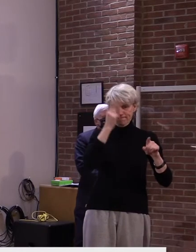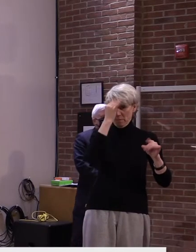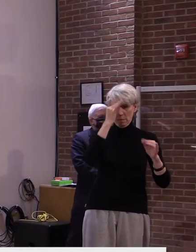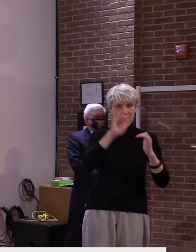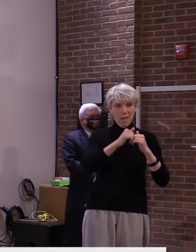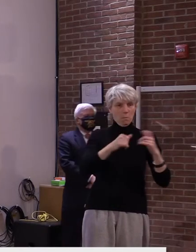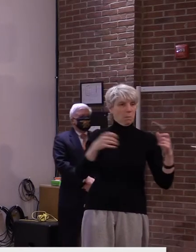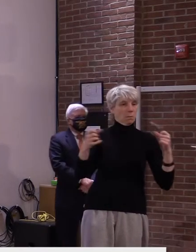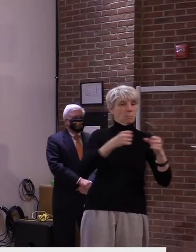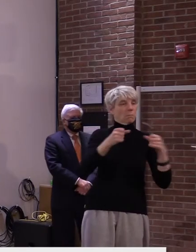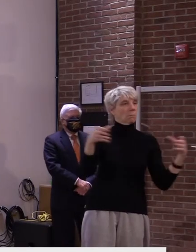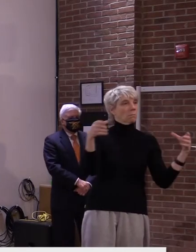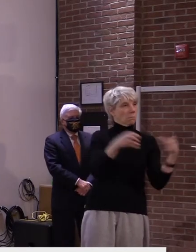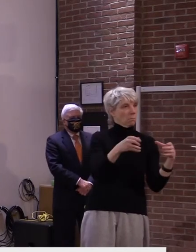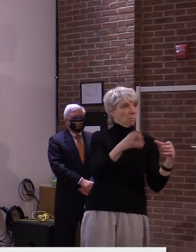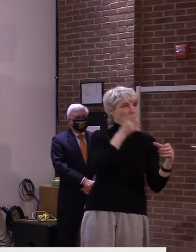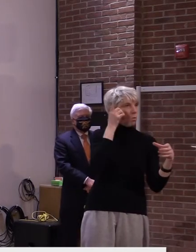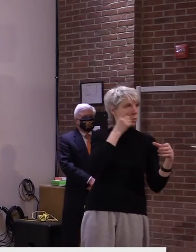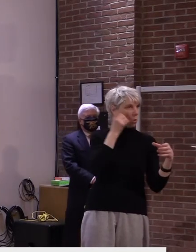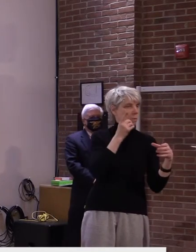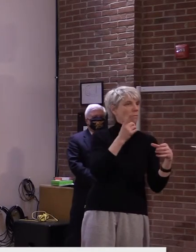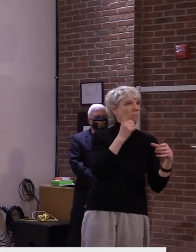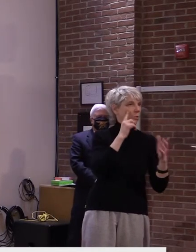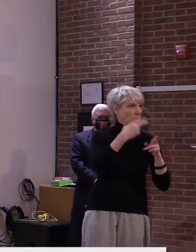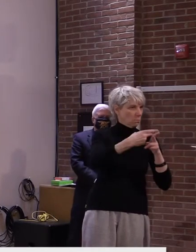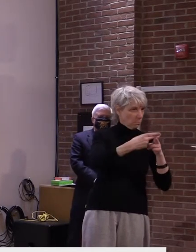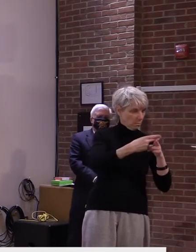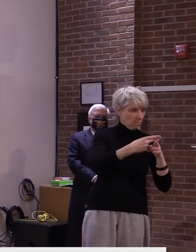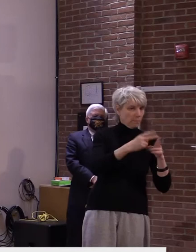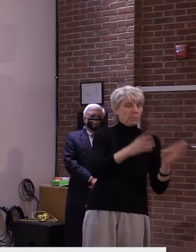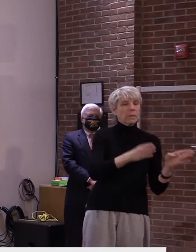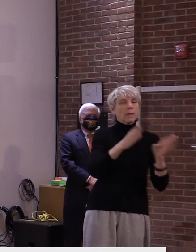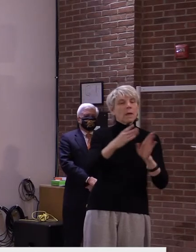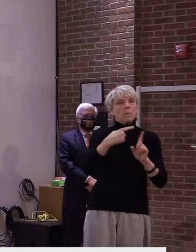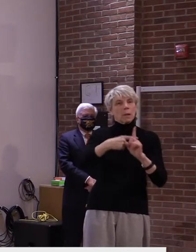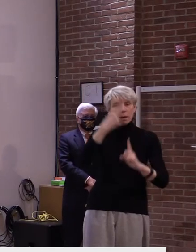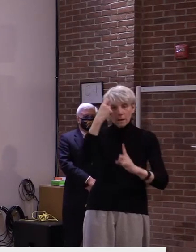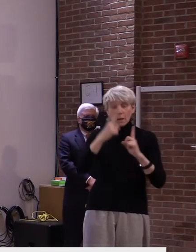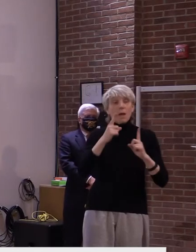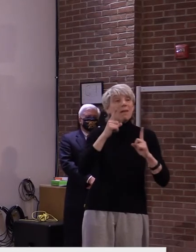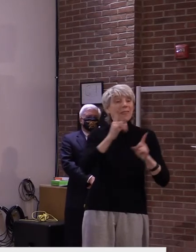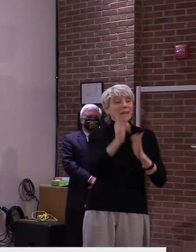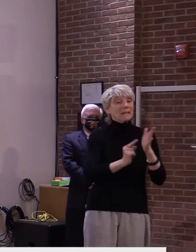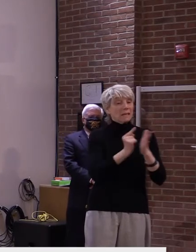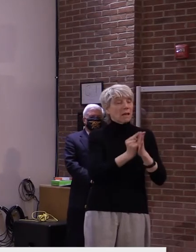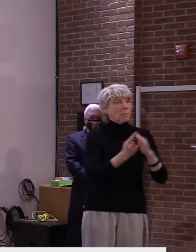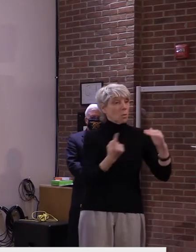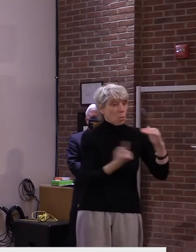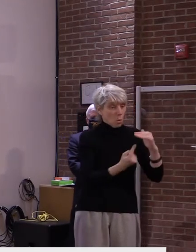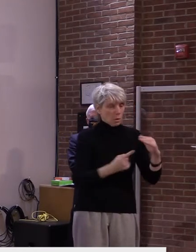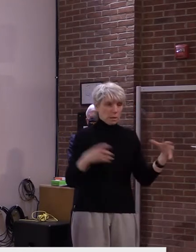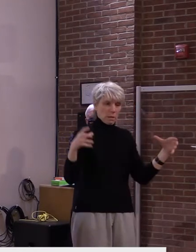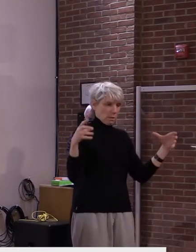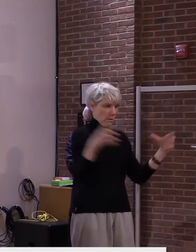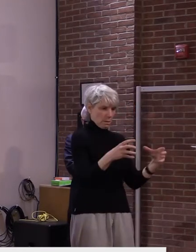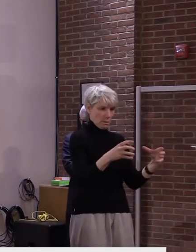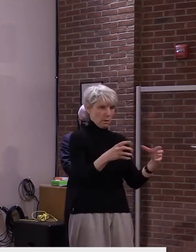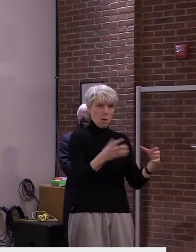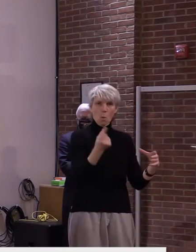recommendations, and review their quarantine housing protocols, and where needed, provide state